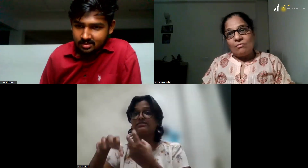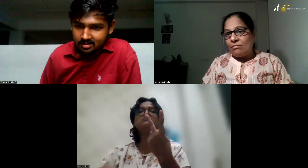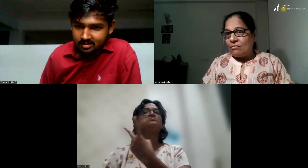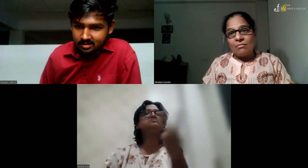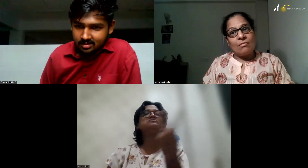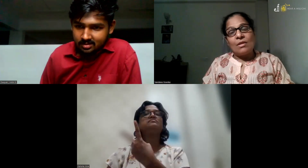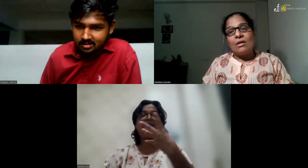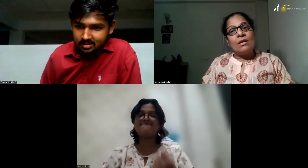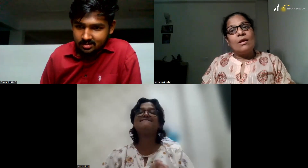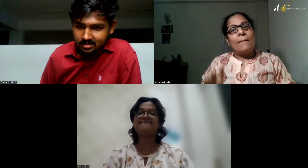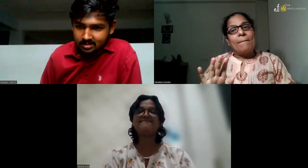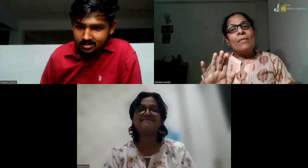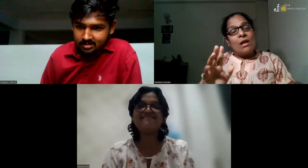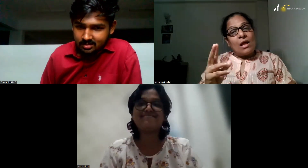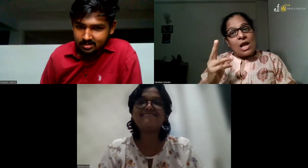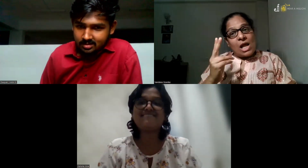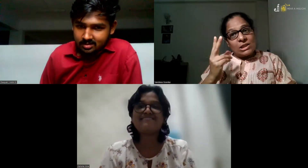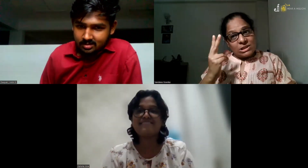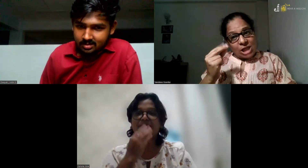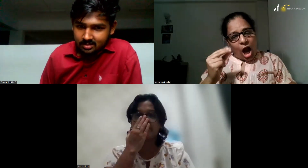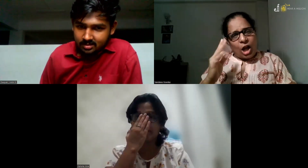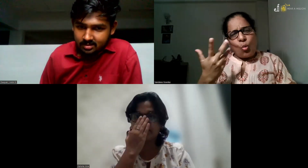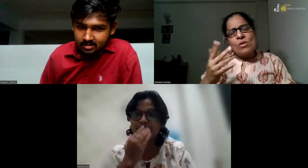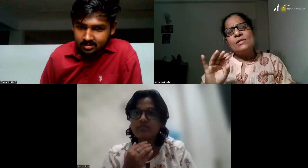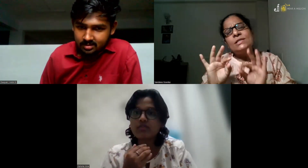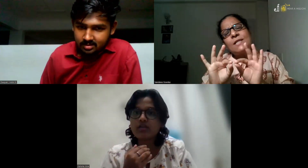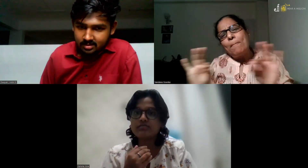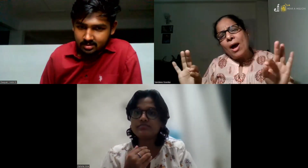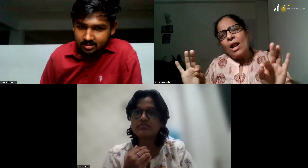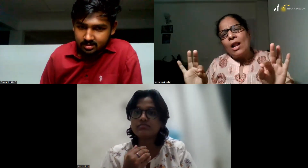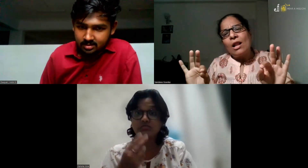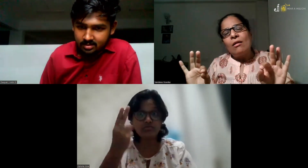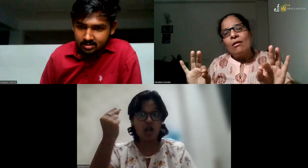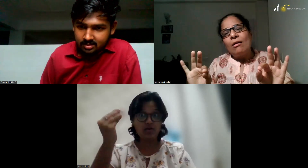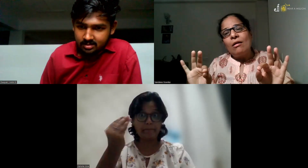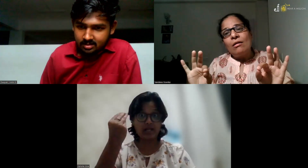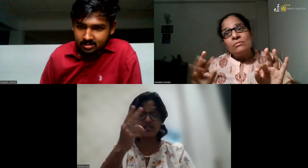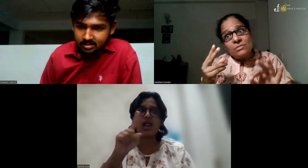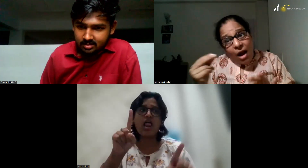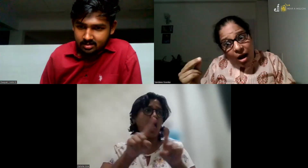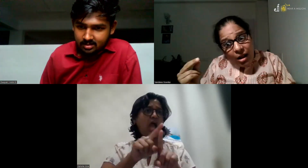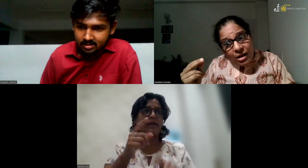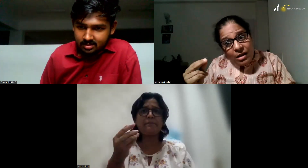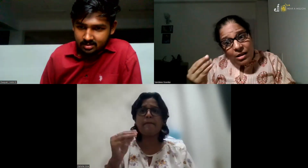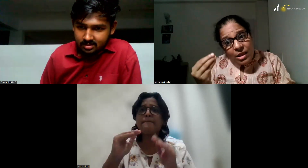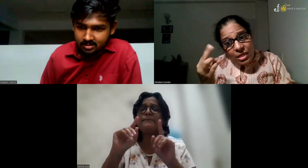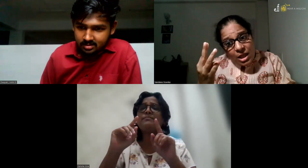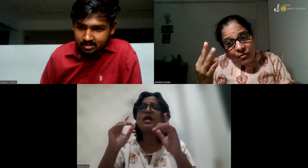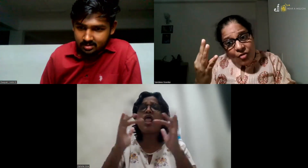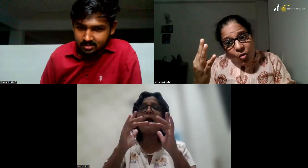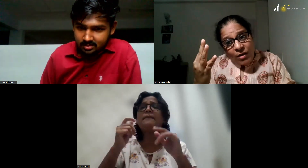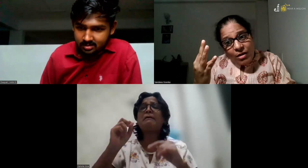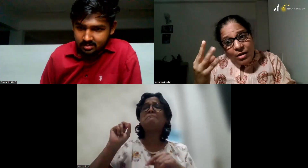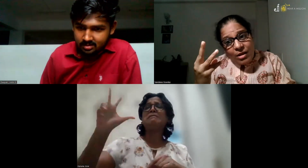for that dormitory options as well, where you can have the uh female group. So you have, I mean, there are